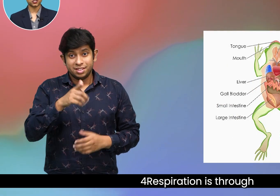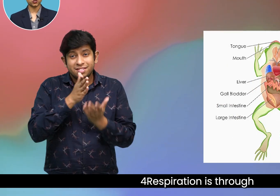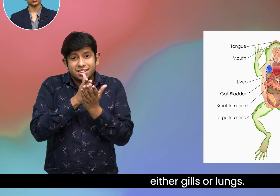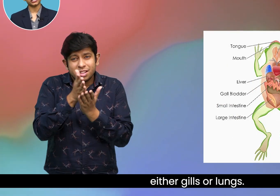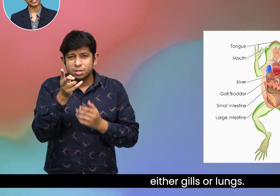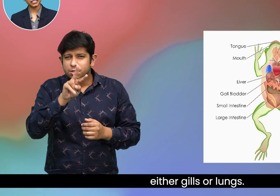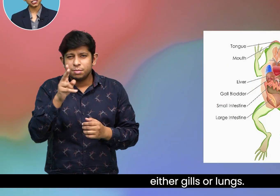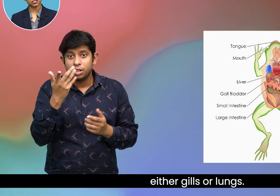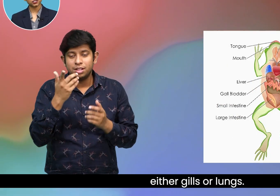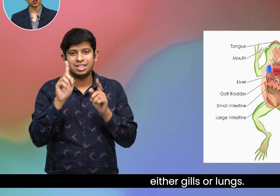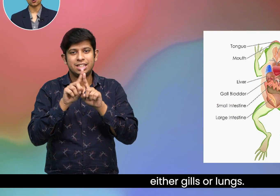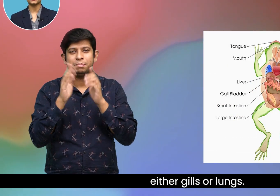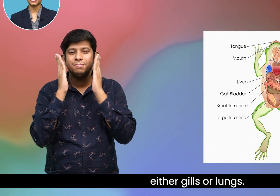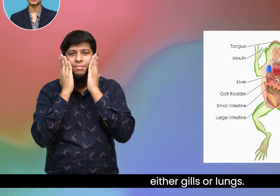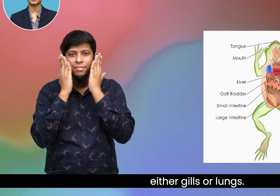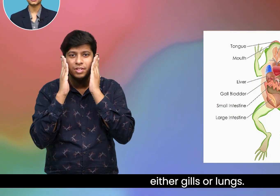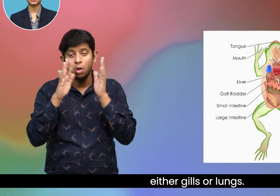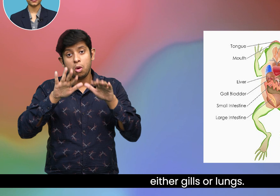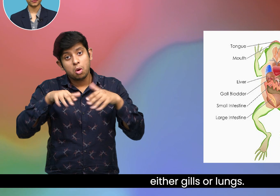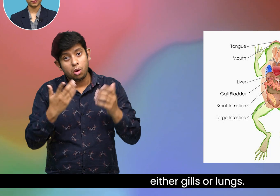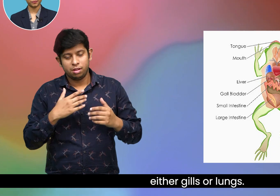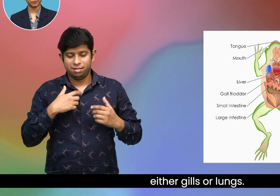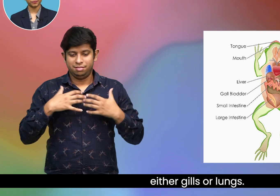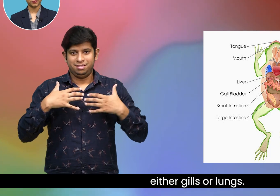Respiration is through either gills or lungs.